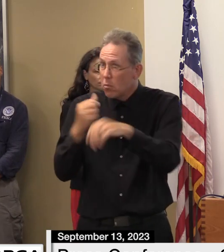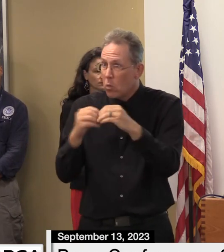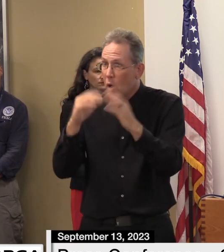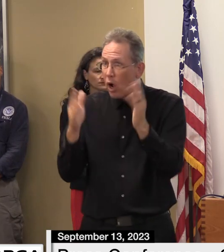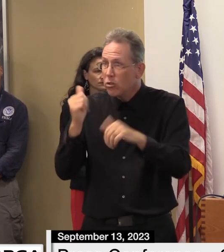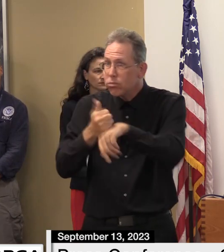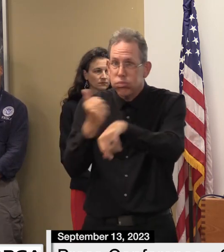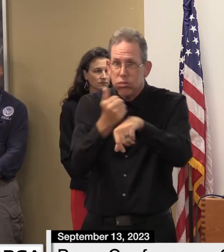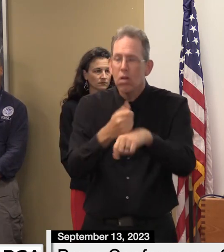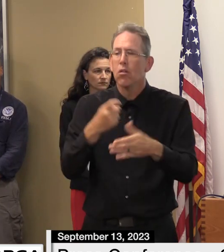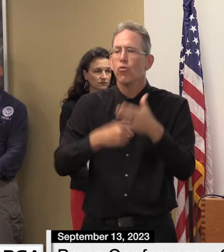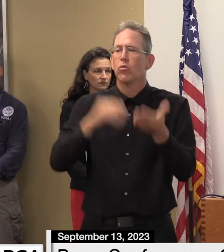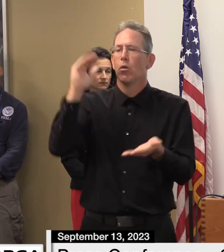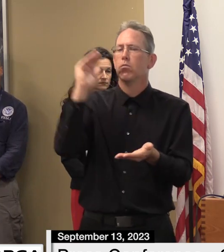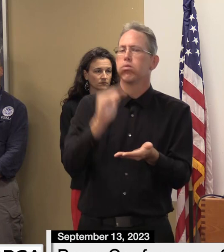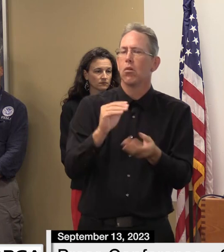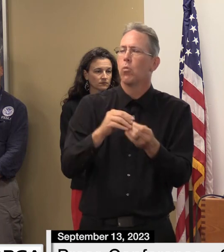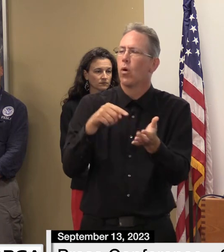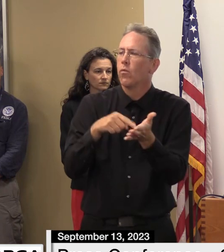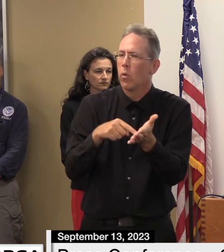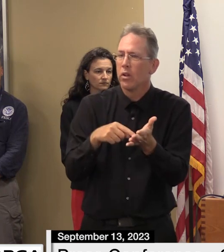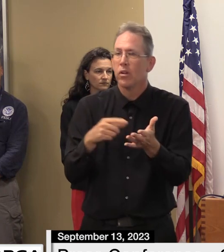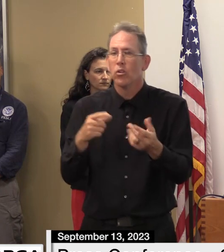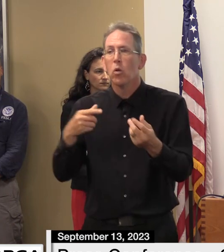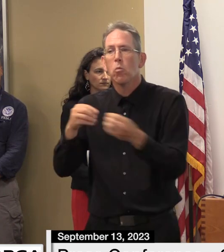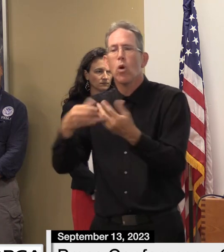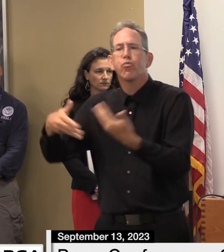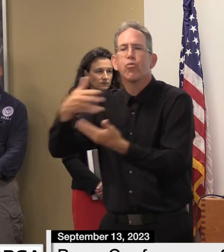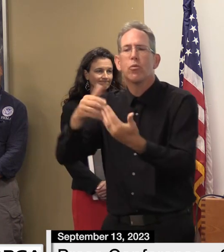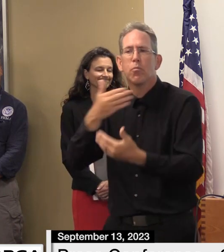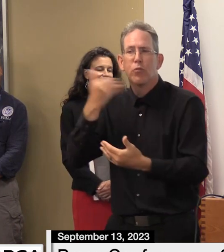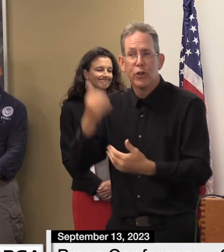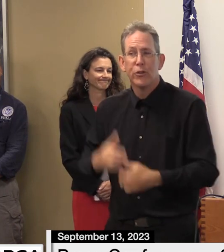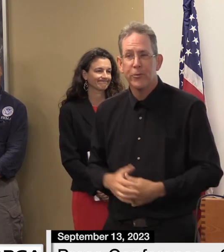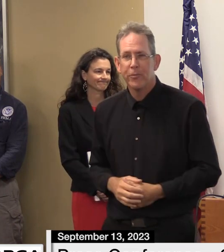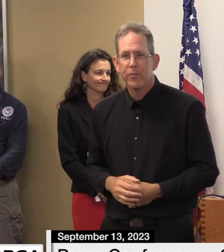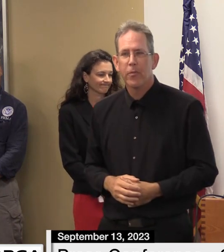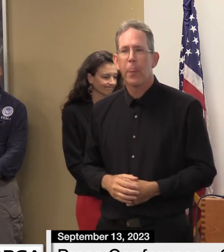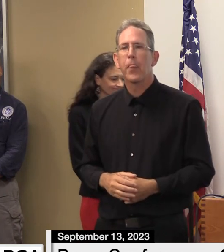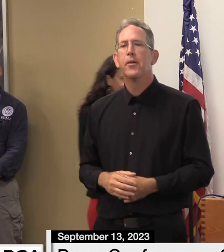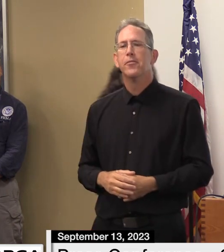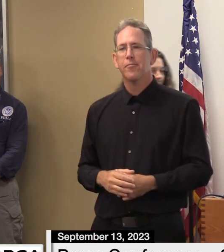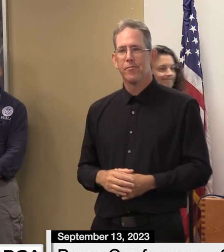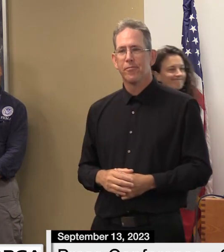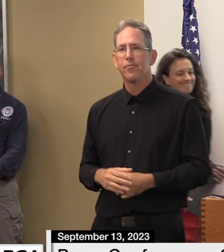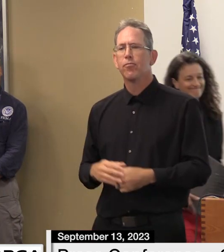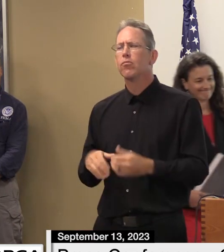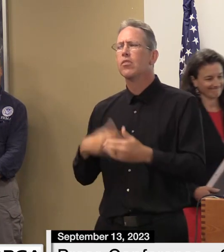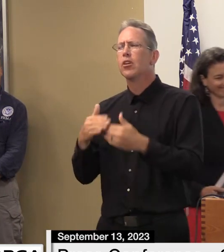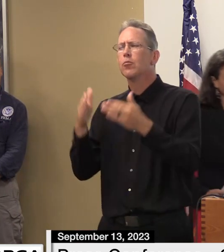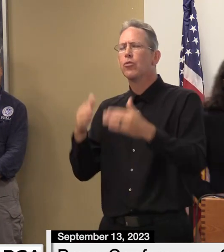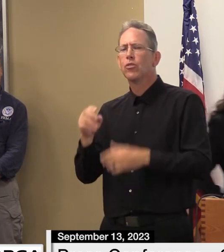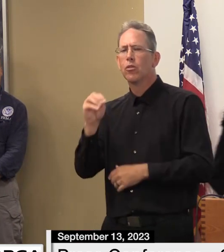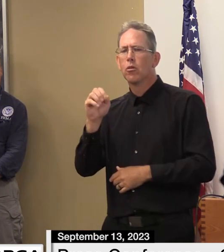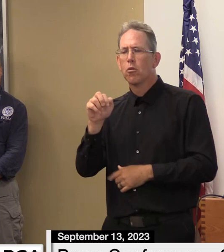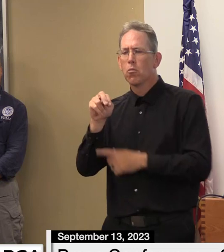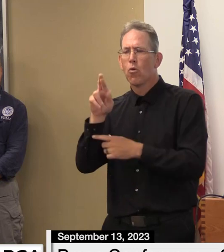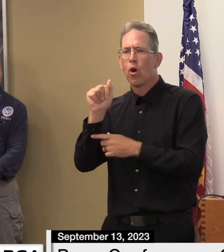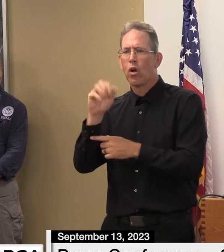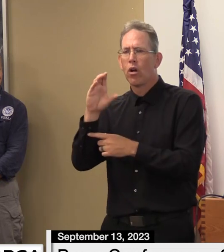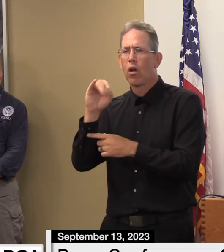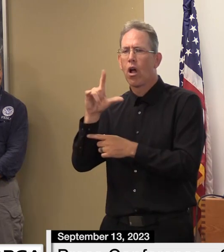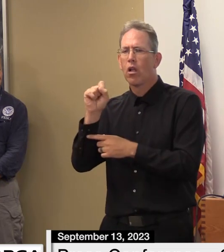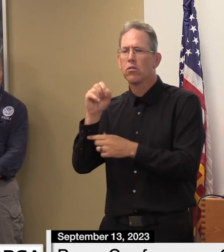well in the long run. So with that, I'd like to turn it over to Maura Collins from the Vermont Housing Finance Agency. Maura? Thank you.